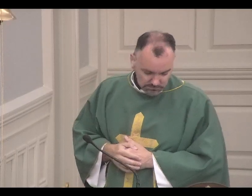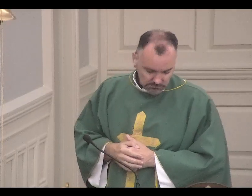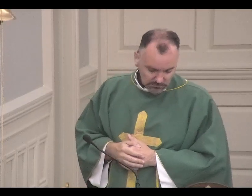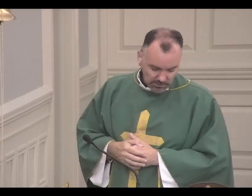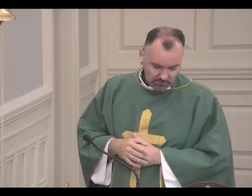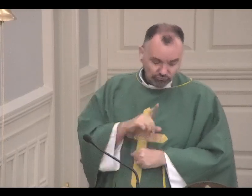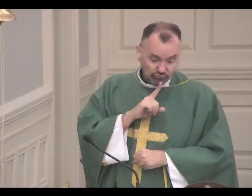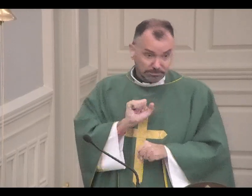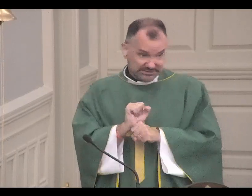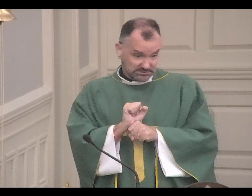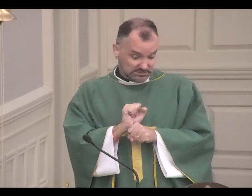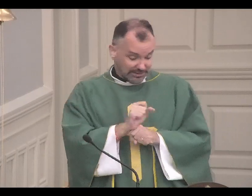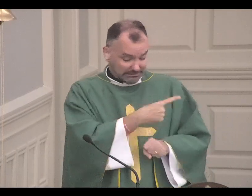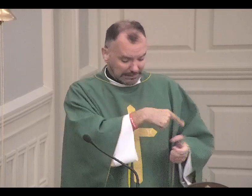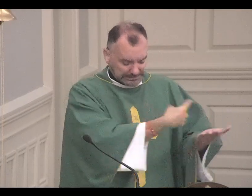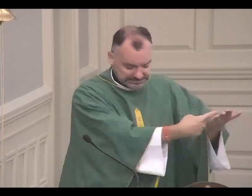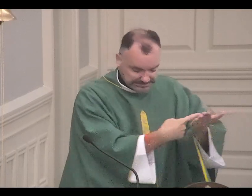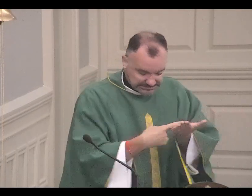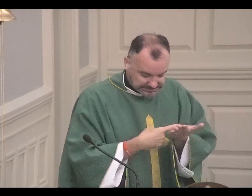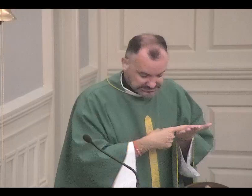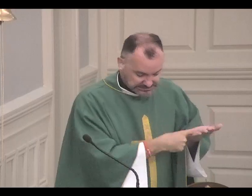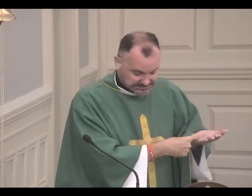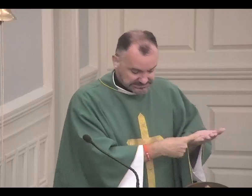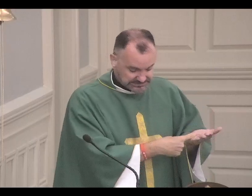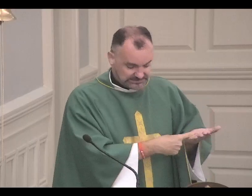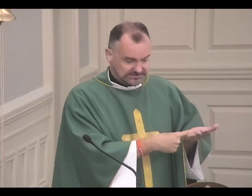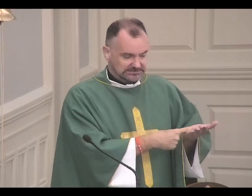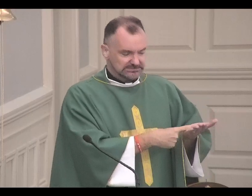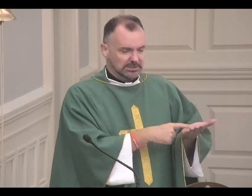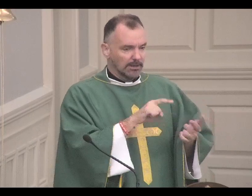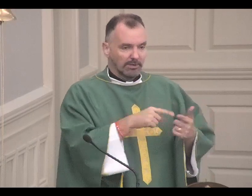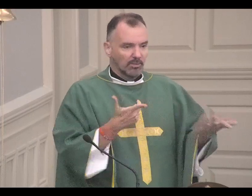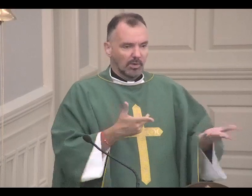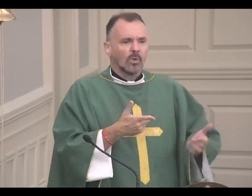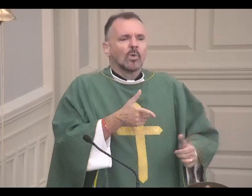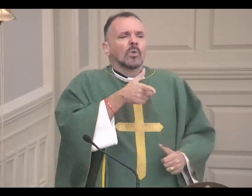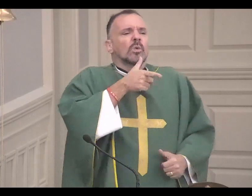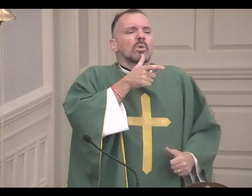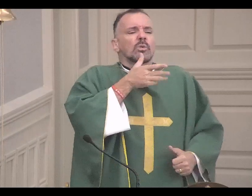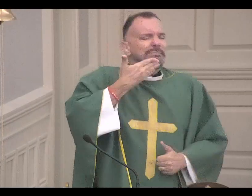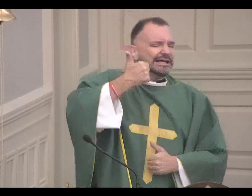They had been discussing among themselves on the way who was the greatest.